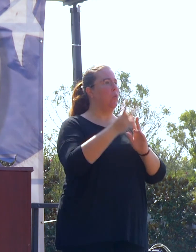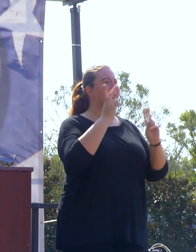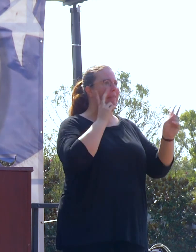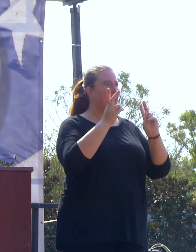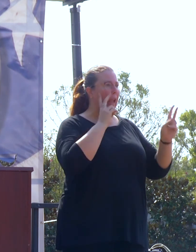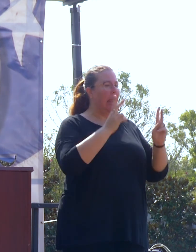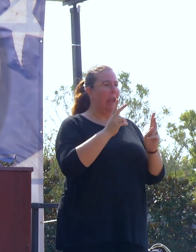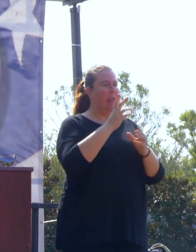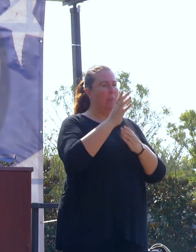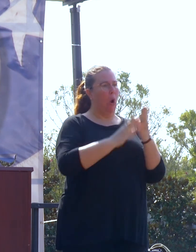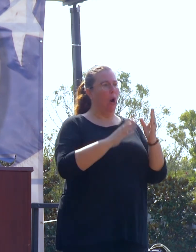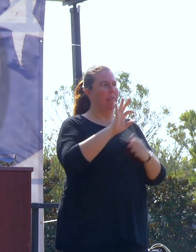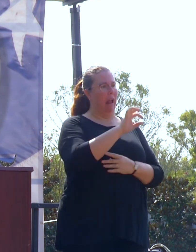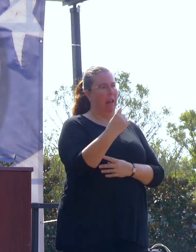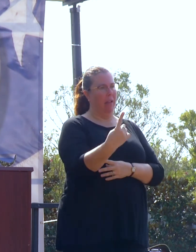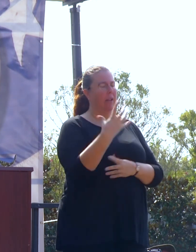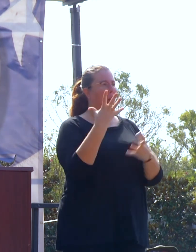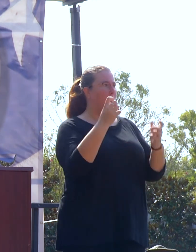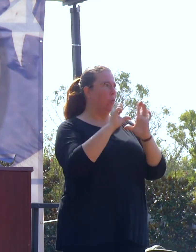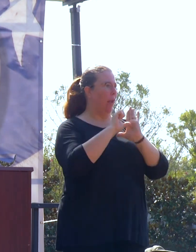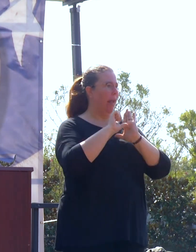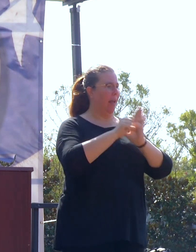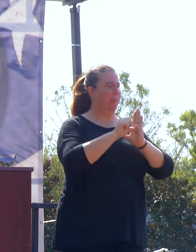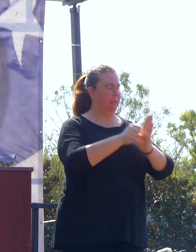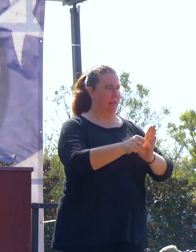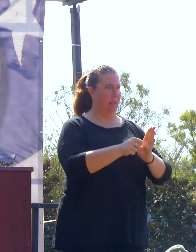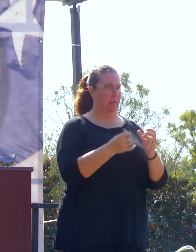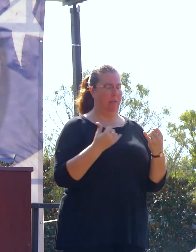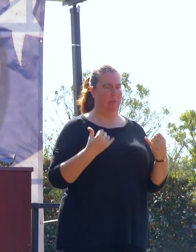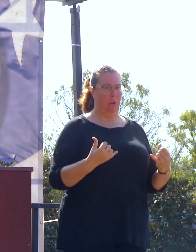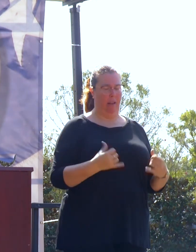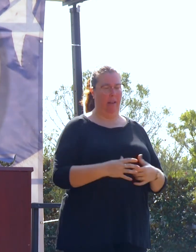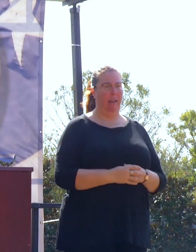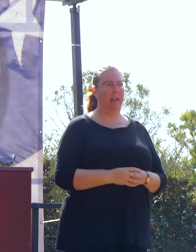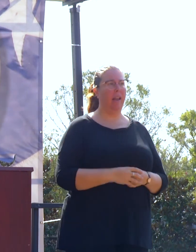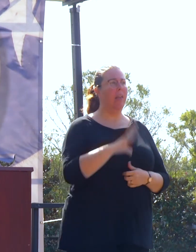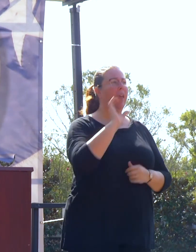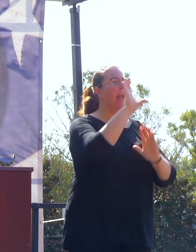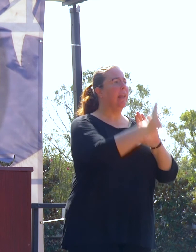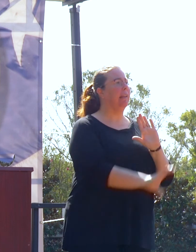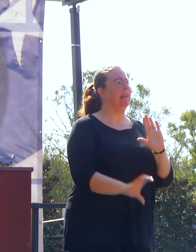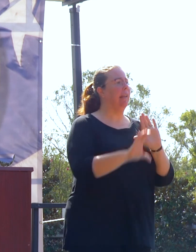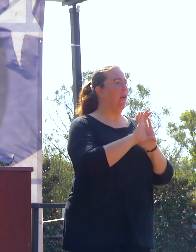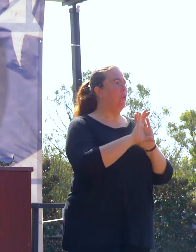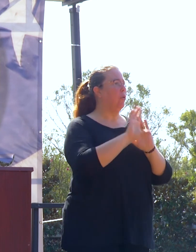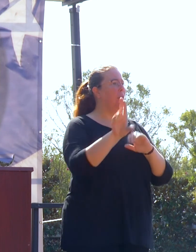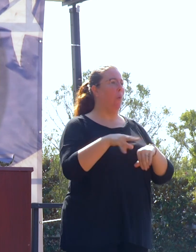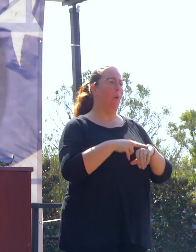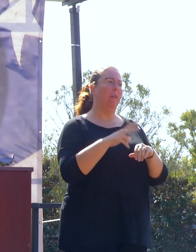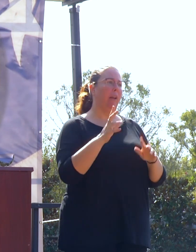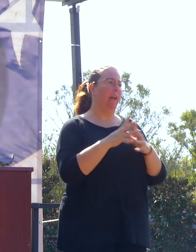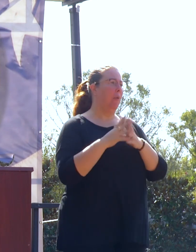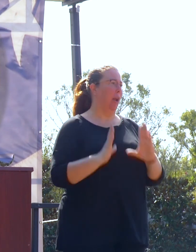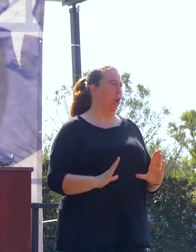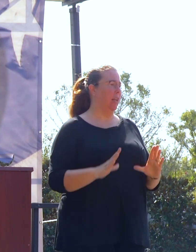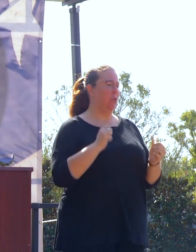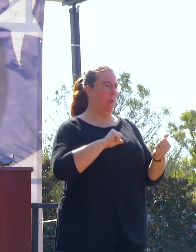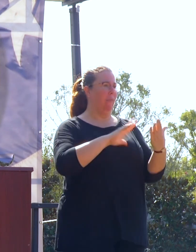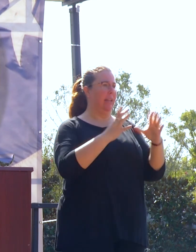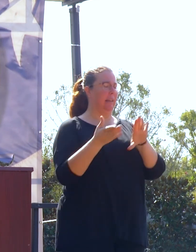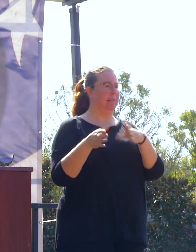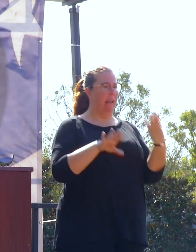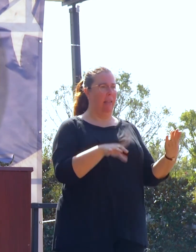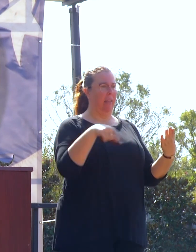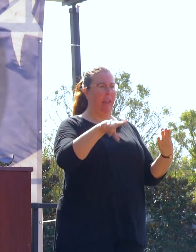of 9/11 that I want to emphasize today. The character of ordinary Americans who, facing death, did